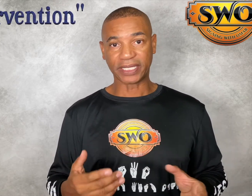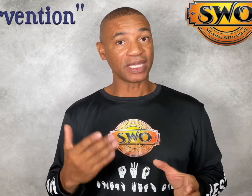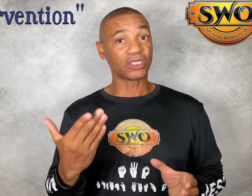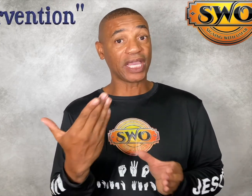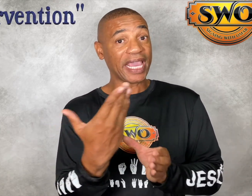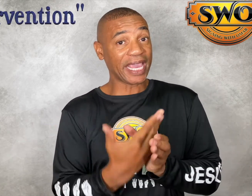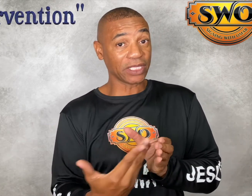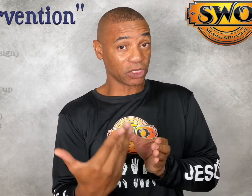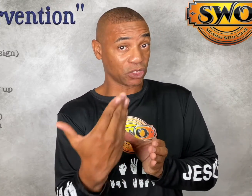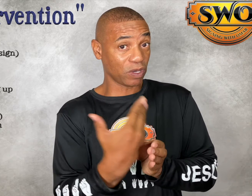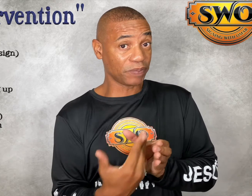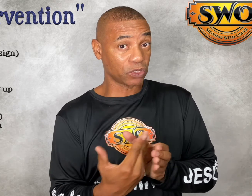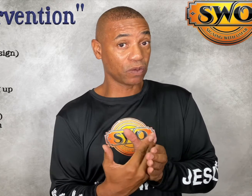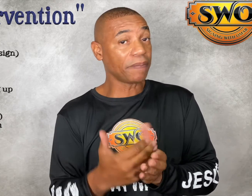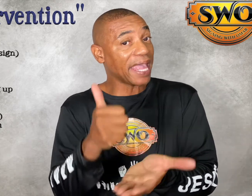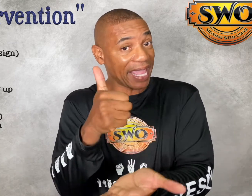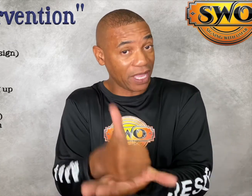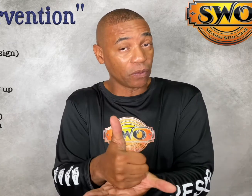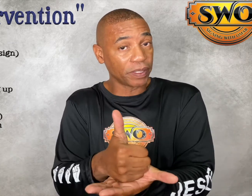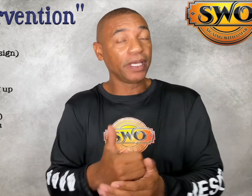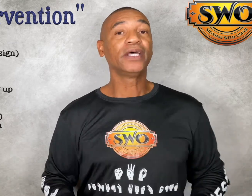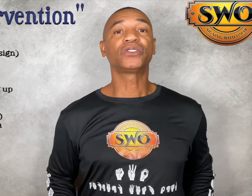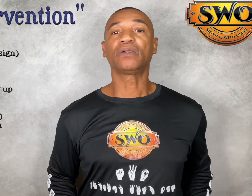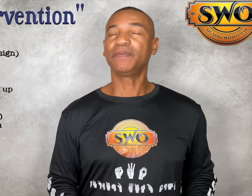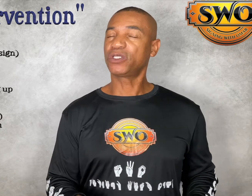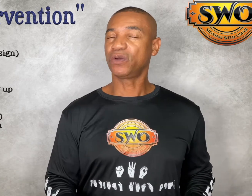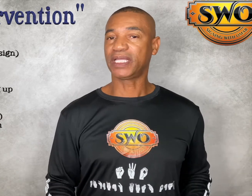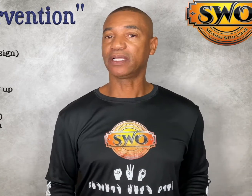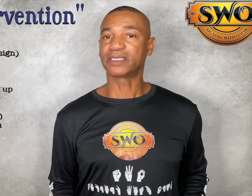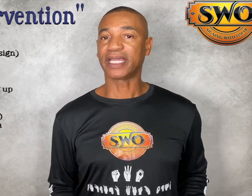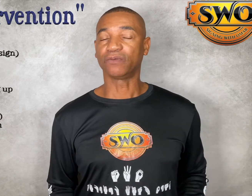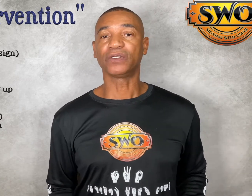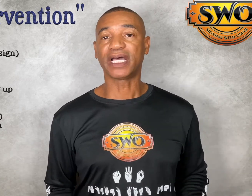It's disrupt, interrupt, and help. So let me show you what that looks like in real time.